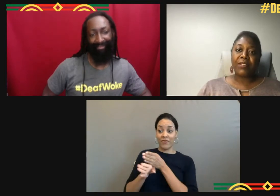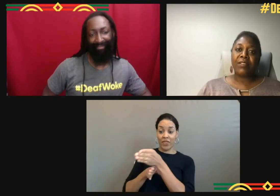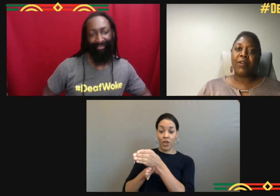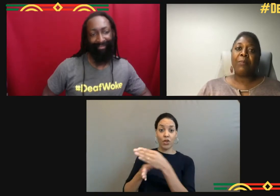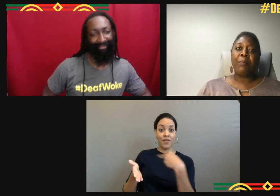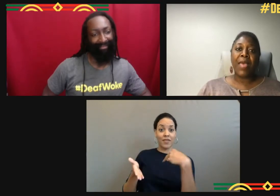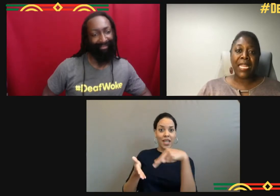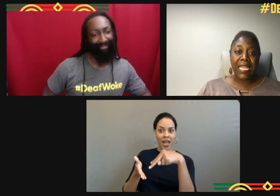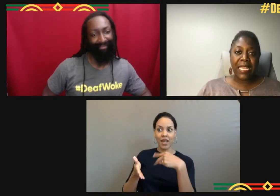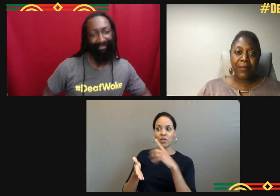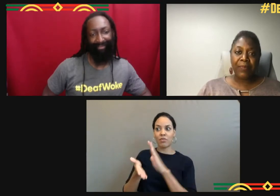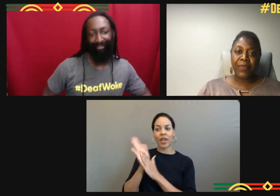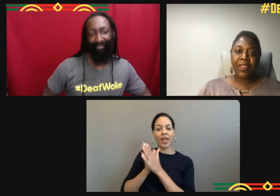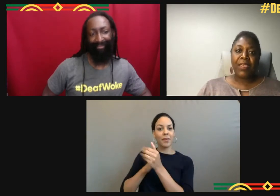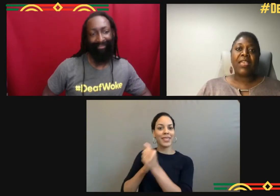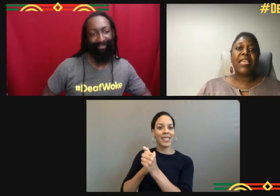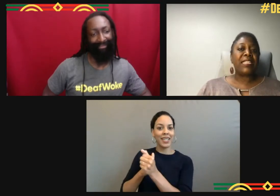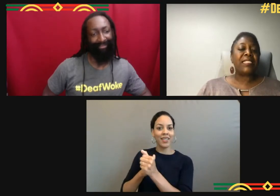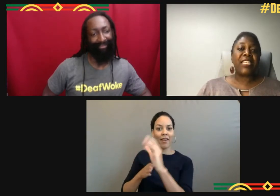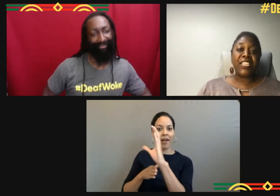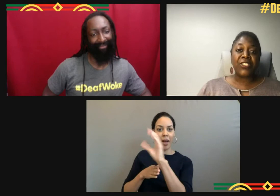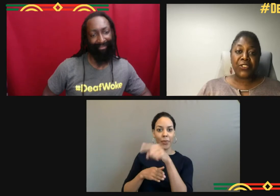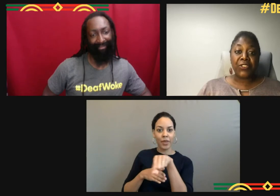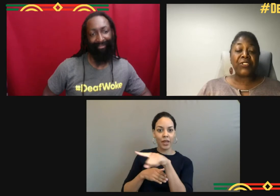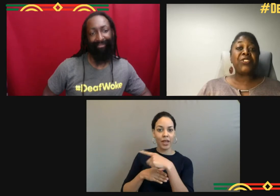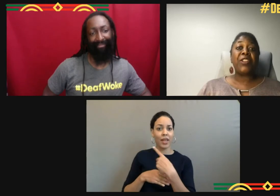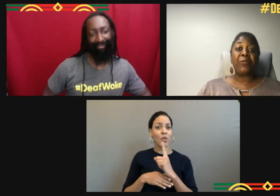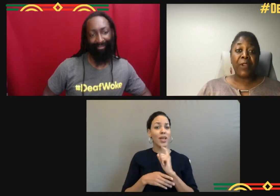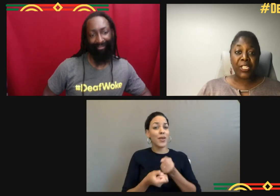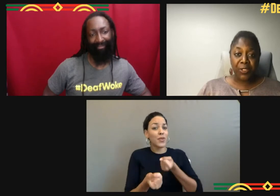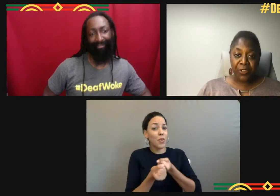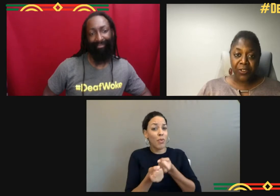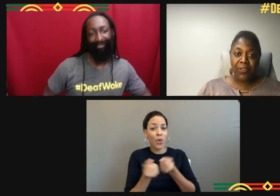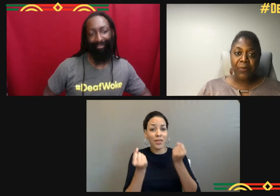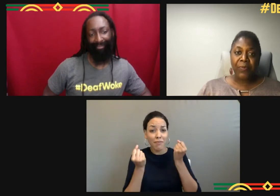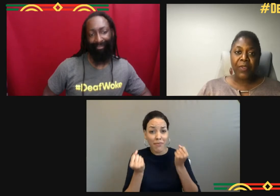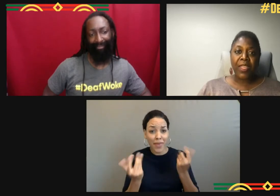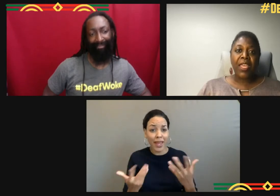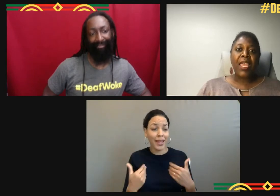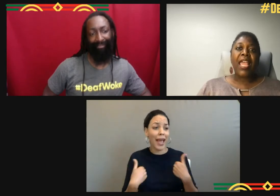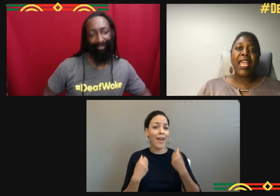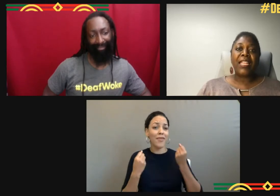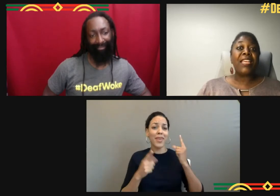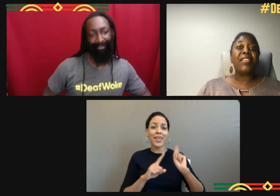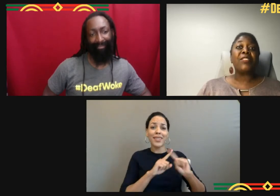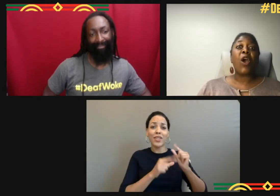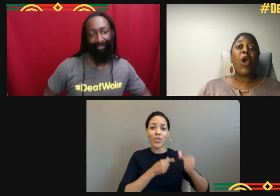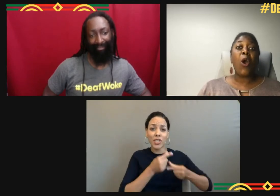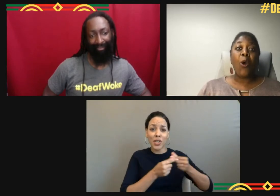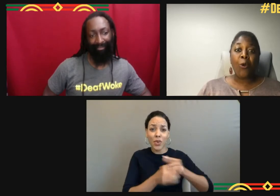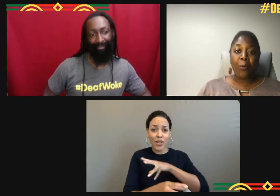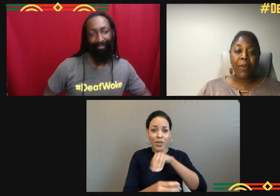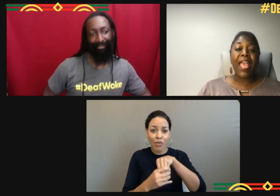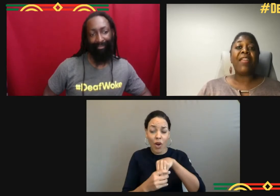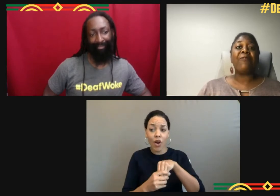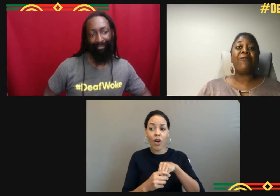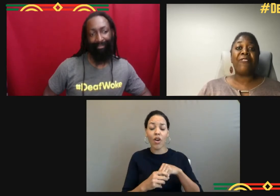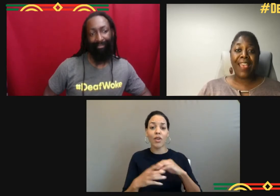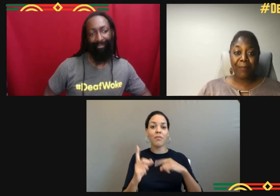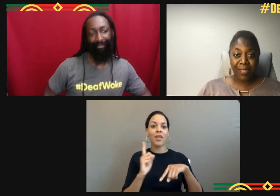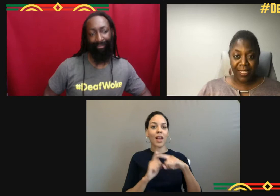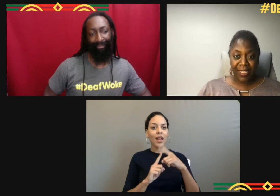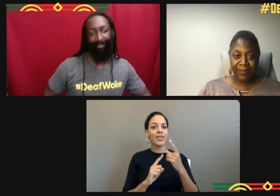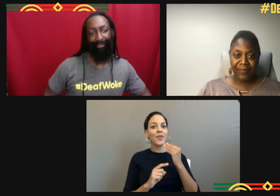supports many. It's intergenerational. And it is home